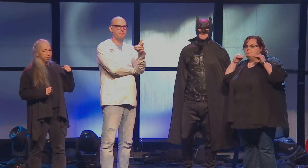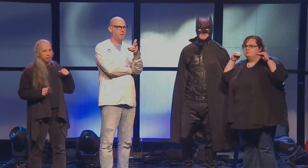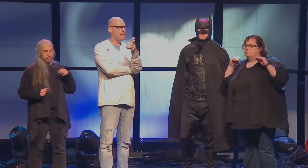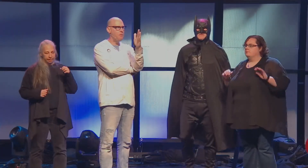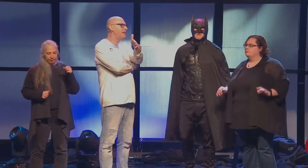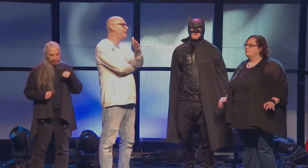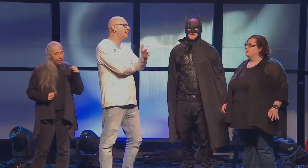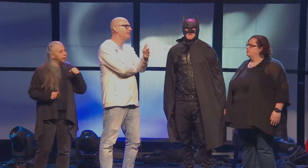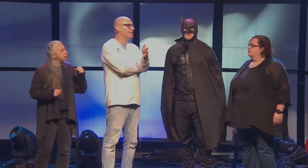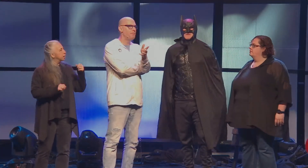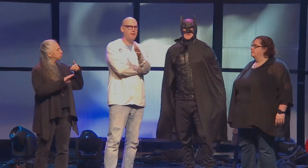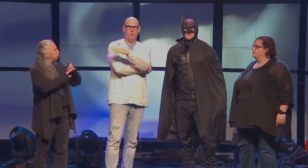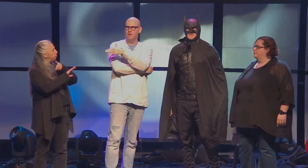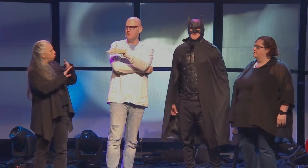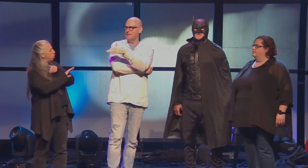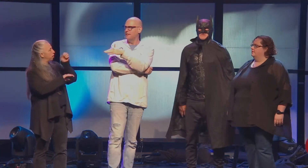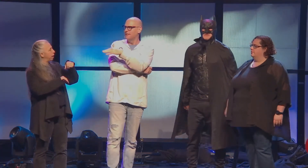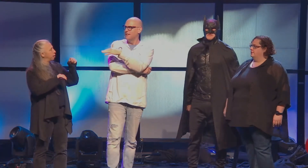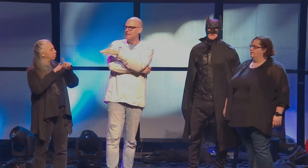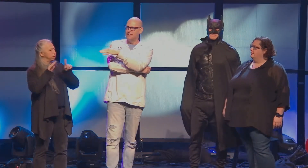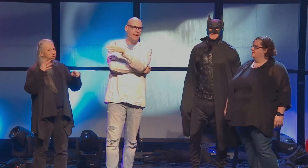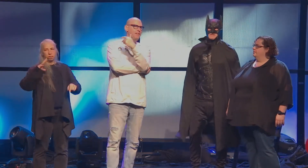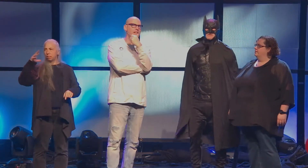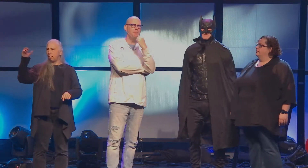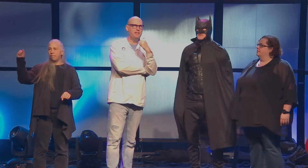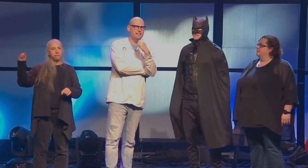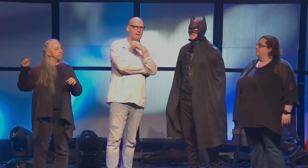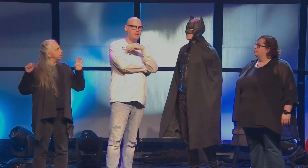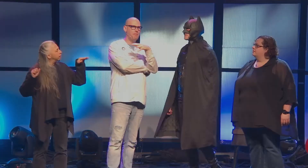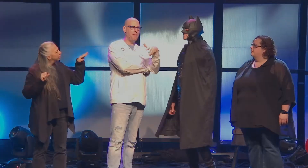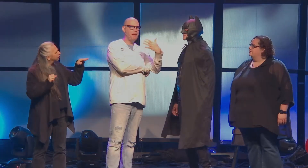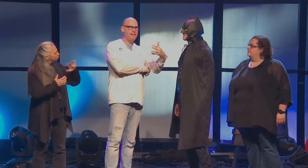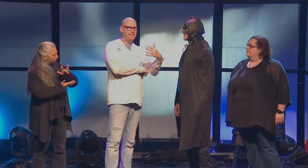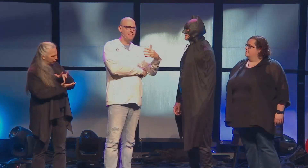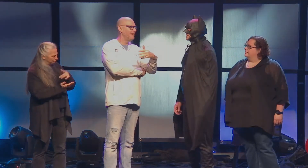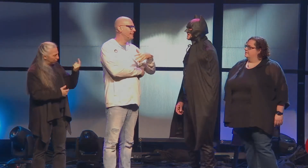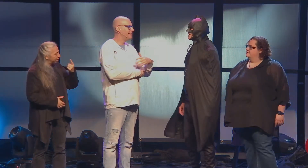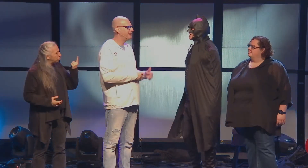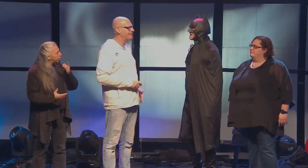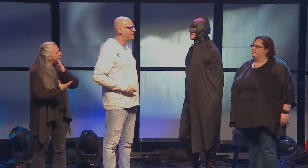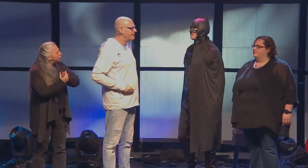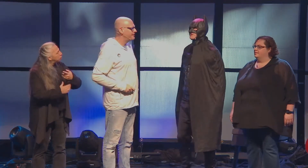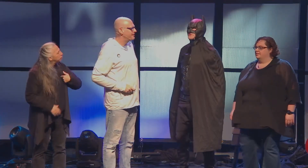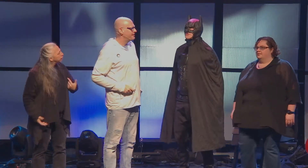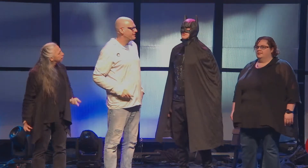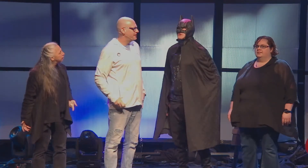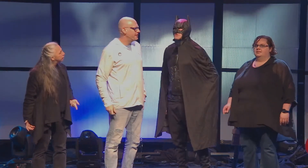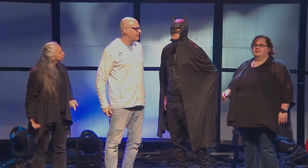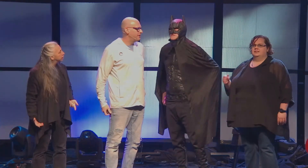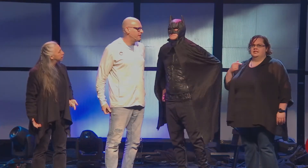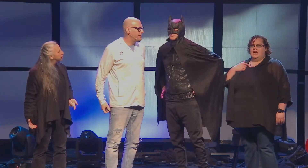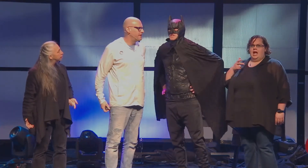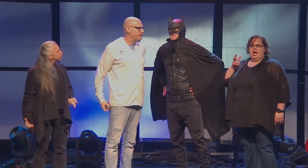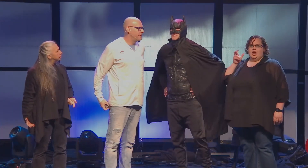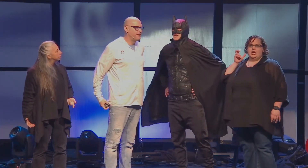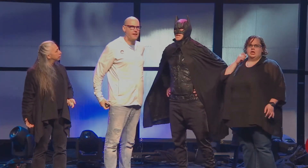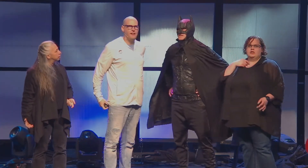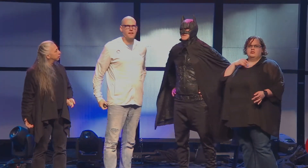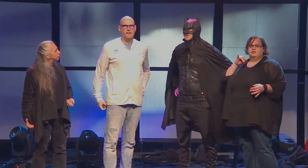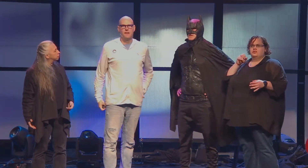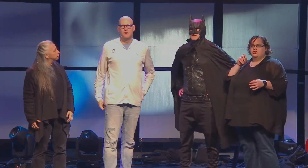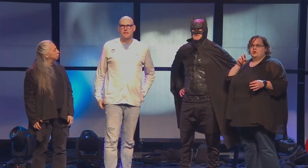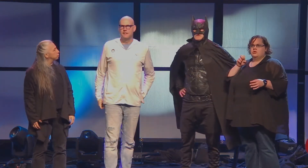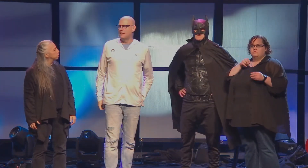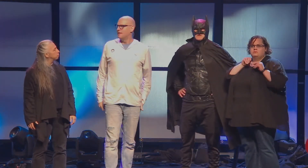Yep. He was here, but we're kind of in the middle of something, Batman. I heard the Joker was spreading